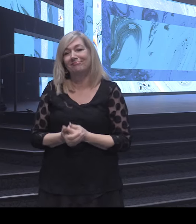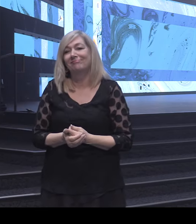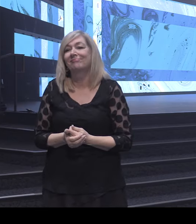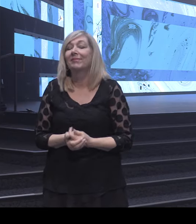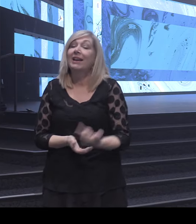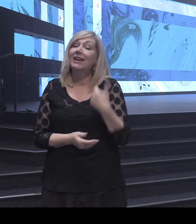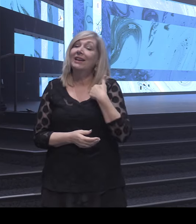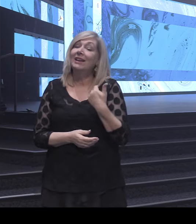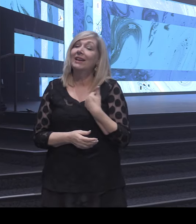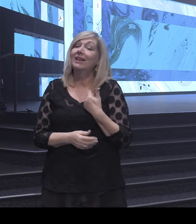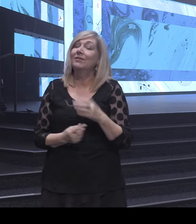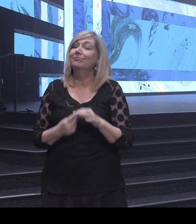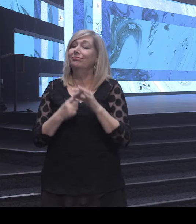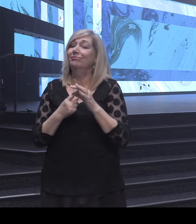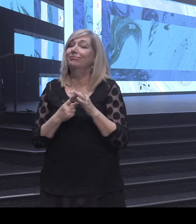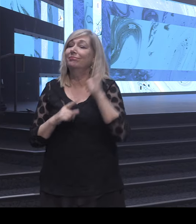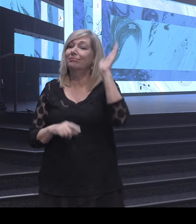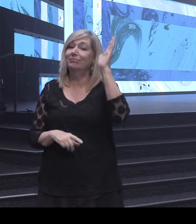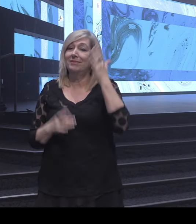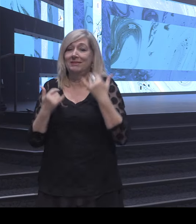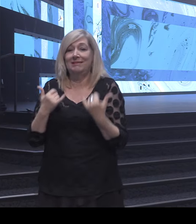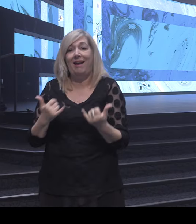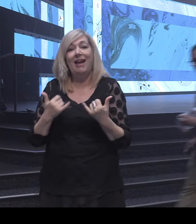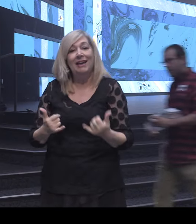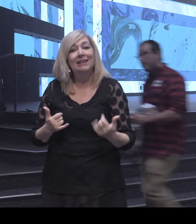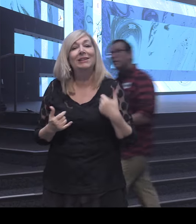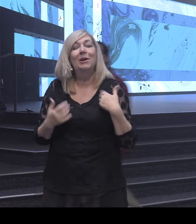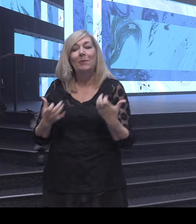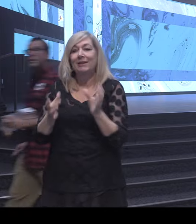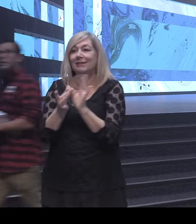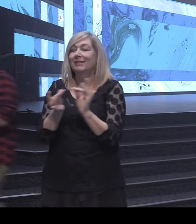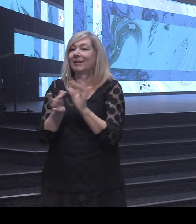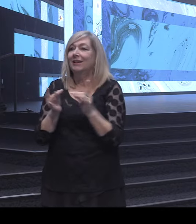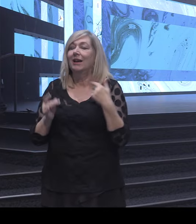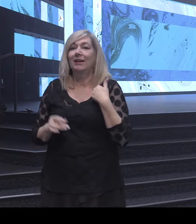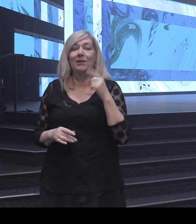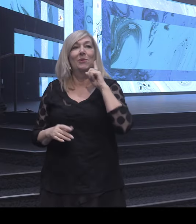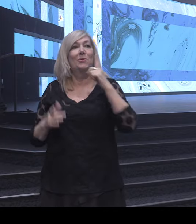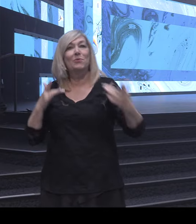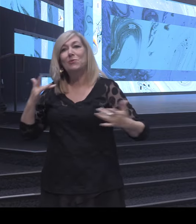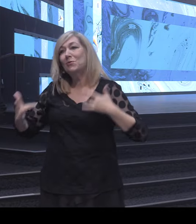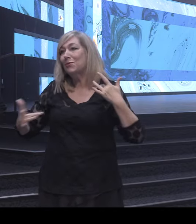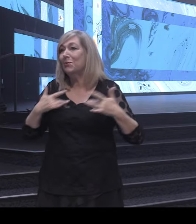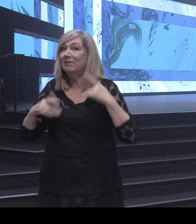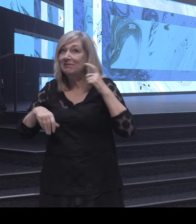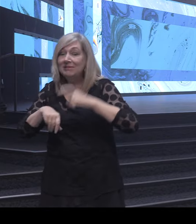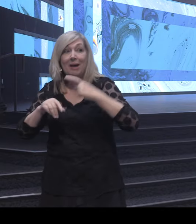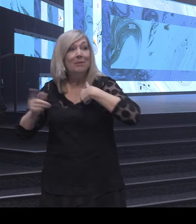I have a message for you tonight. It dropped in my heart like a bomb the second I was invited, kindly invited